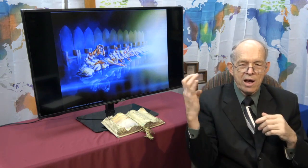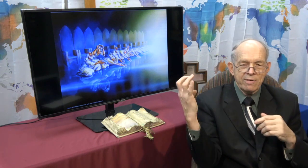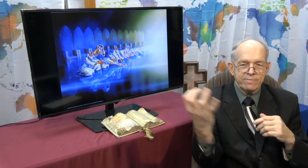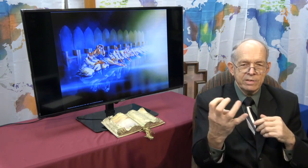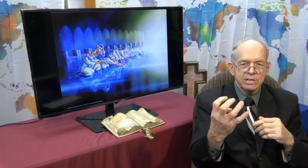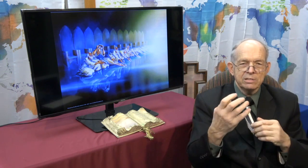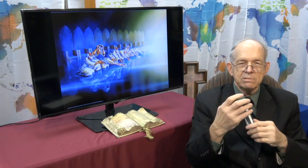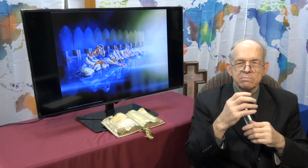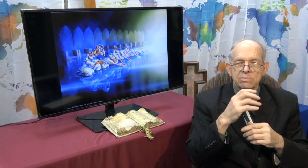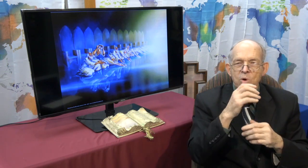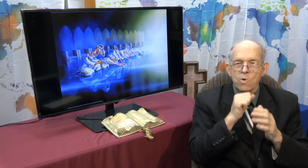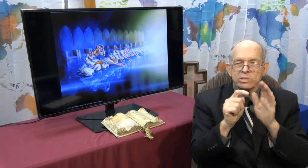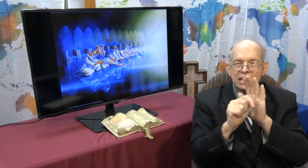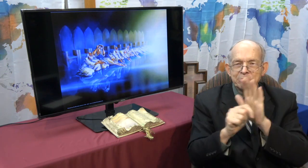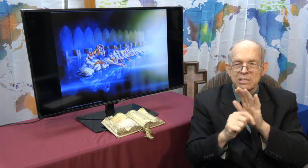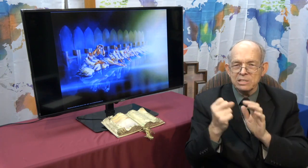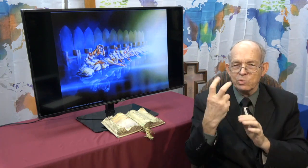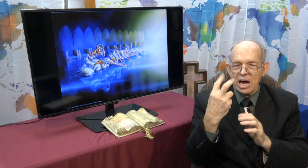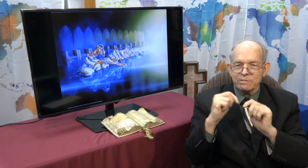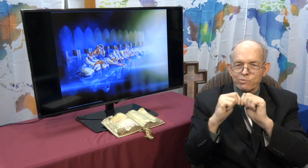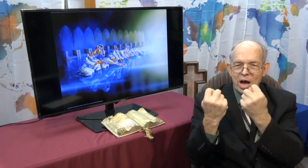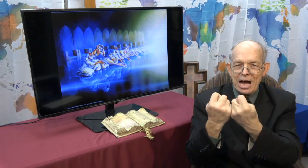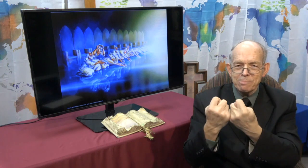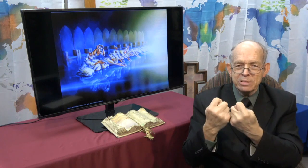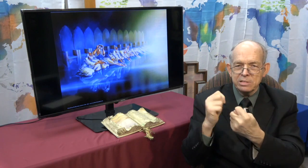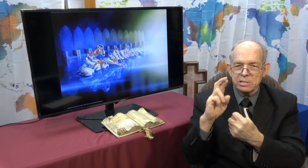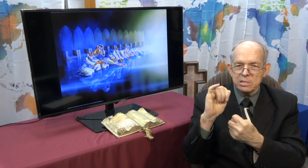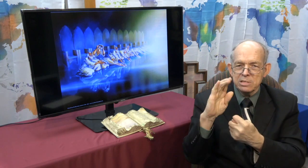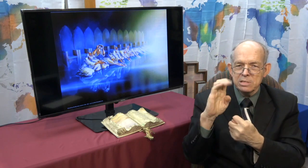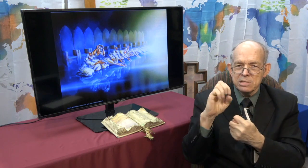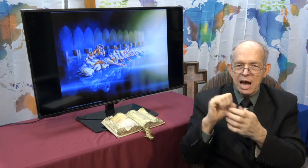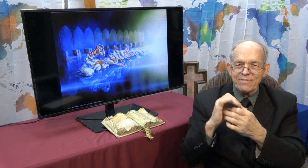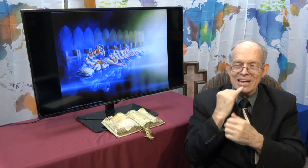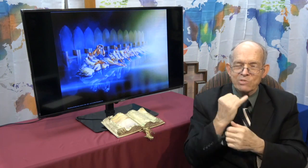12, who judgment 12 tribes of Israel,